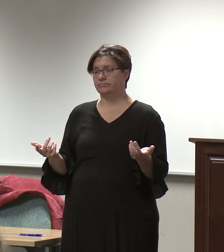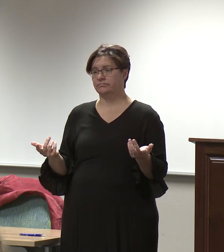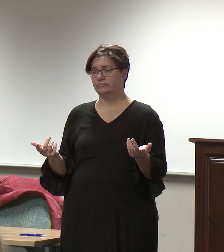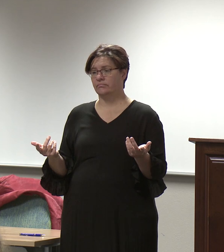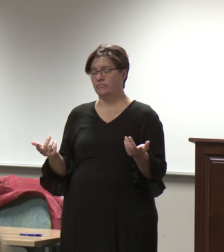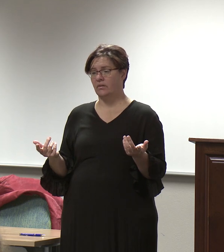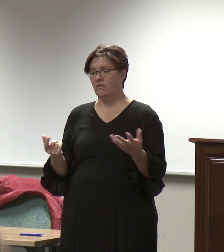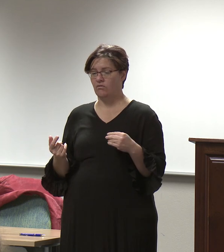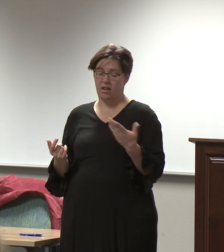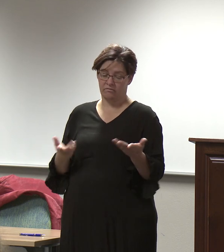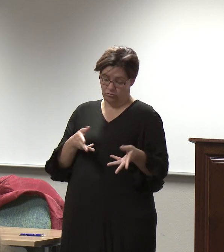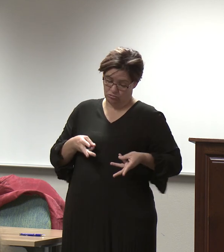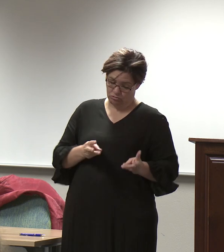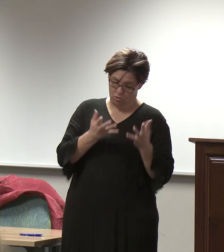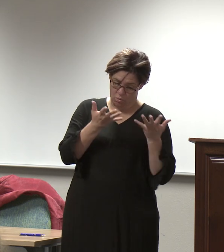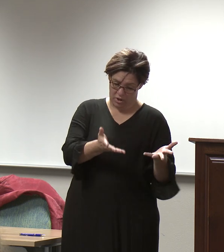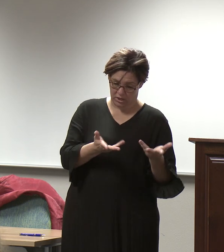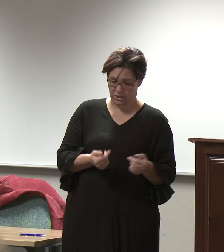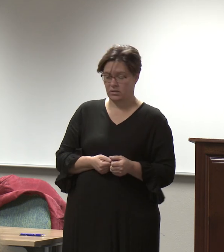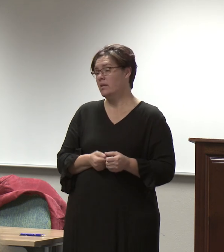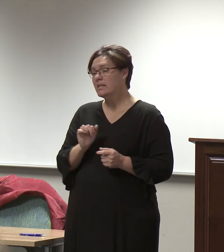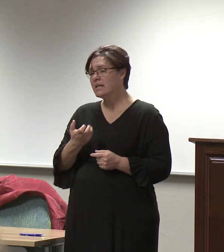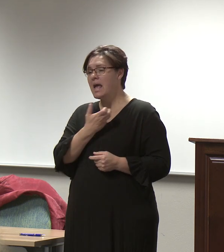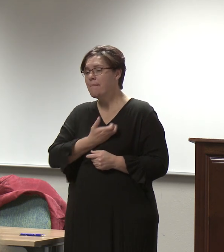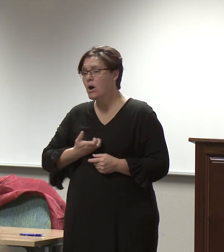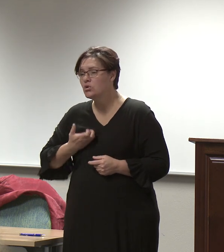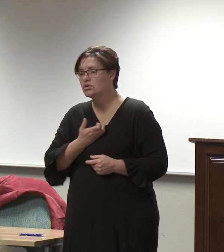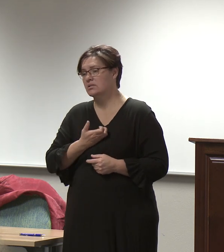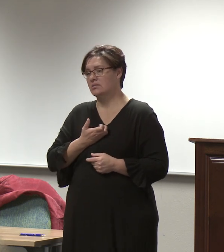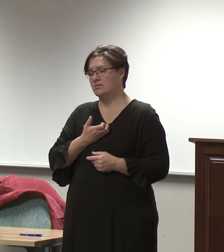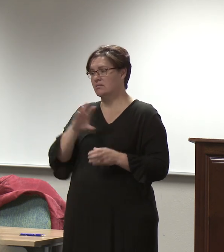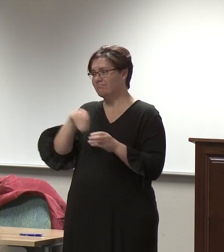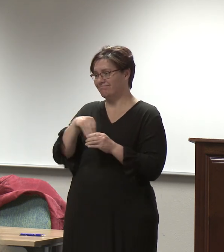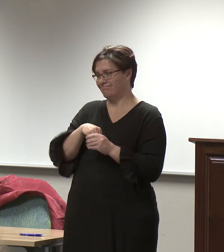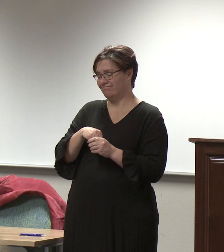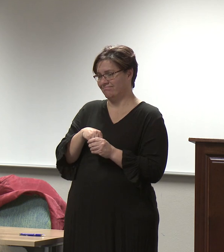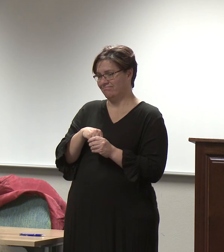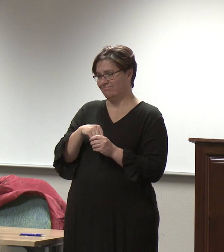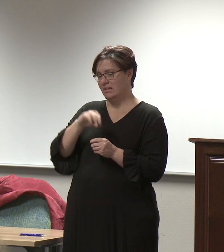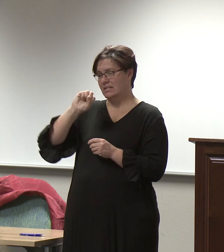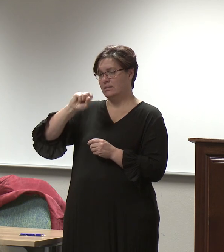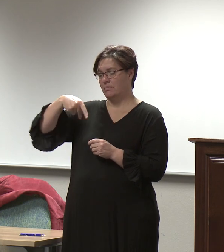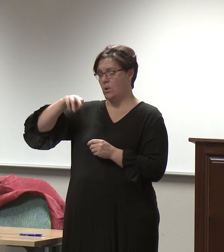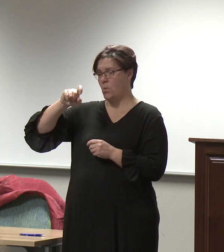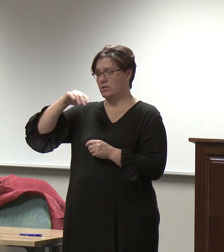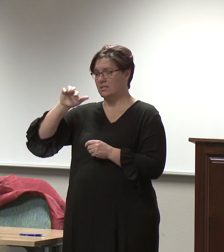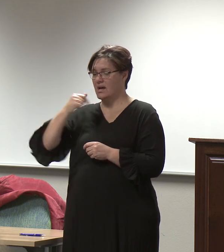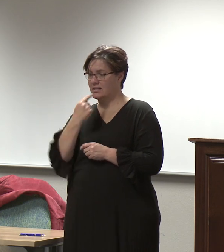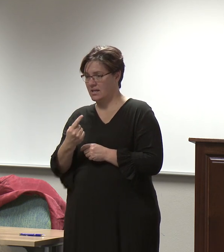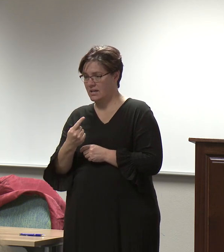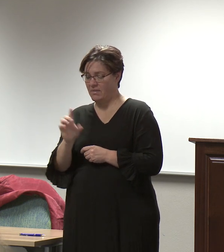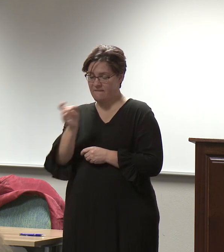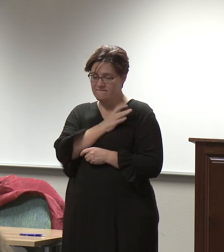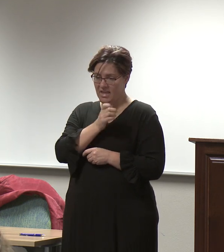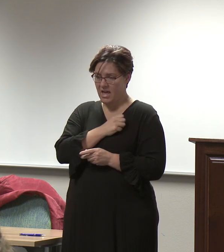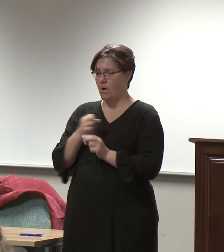you have to be like that. These are the emotions or affects, as Spinoza calls them, fear and